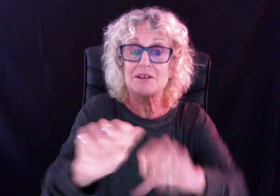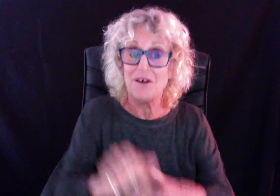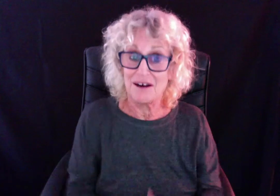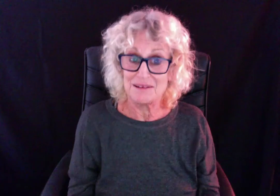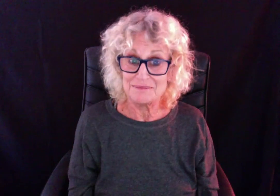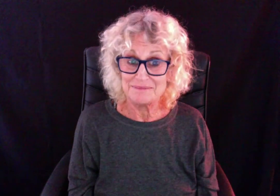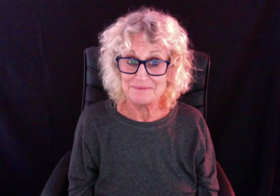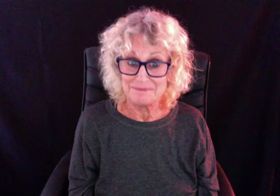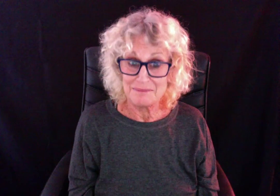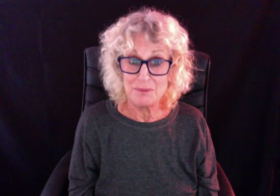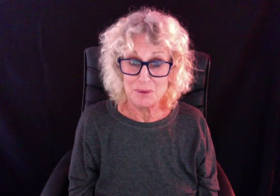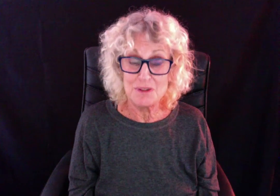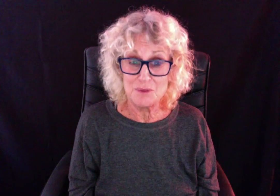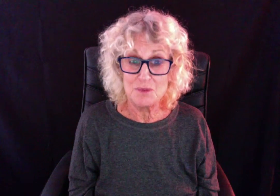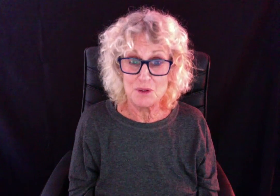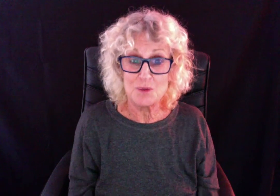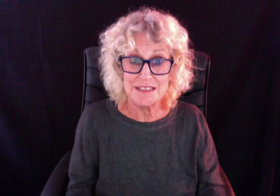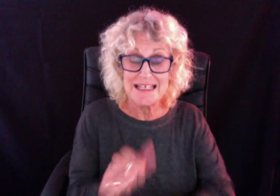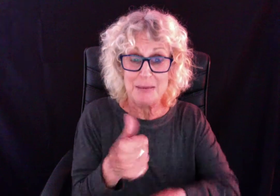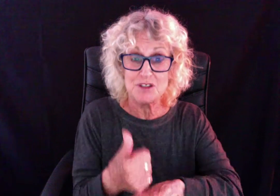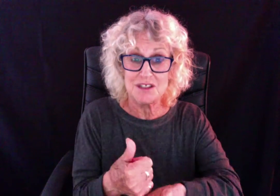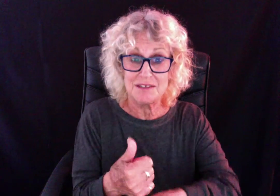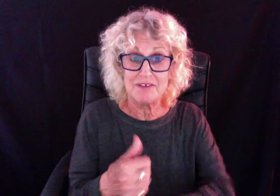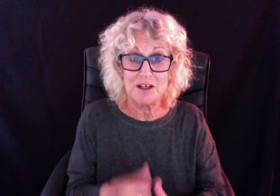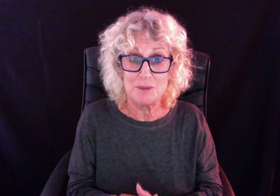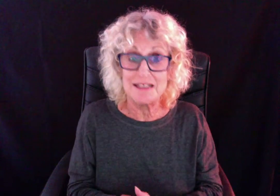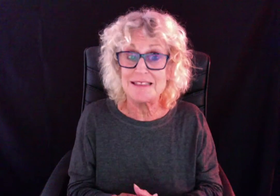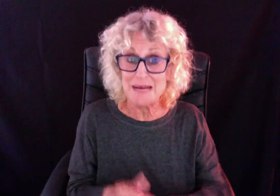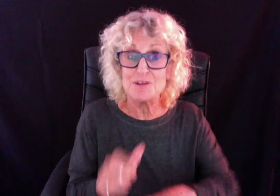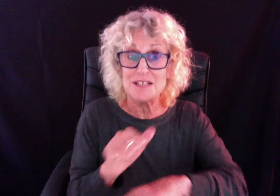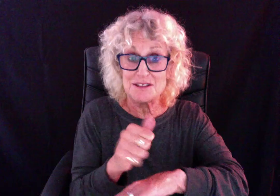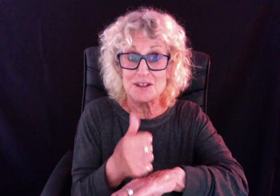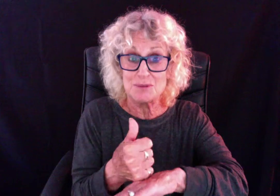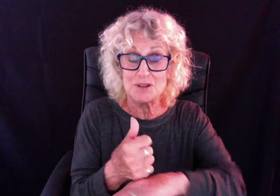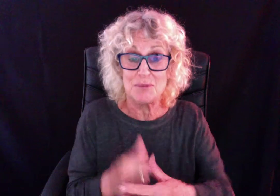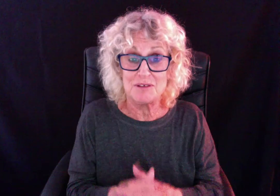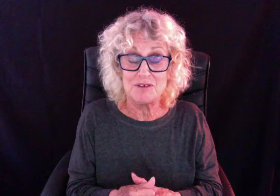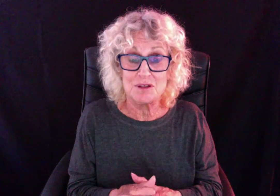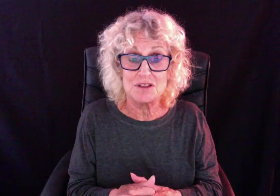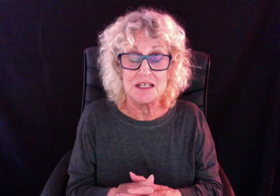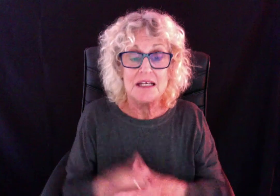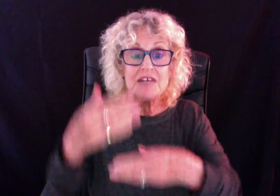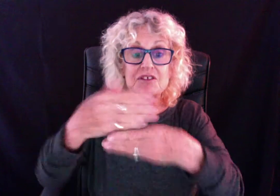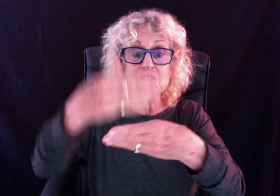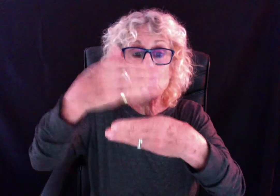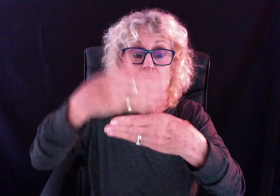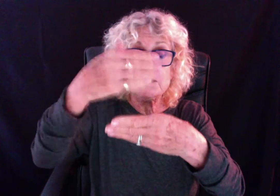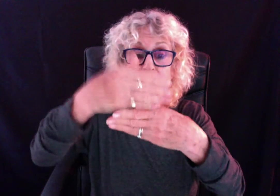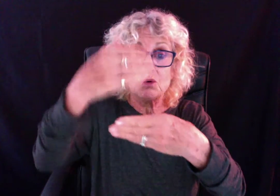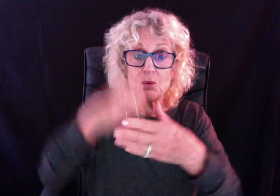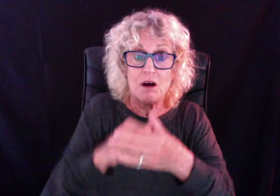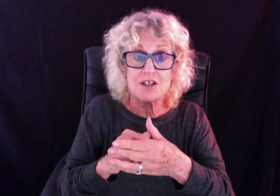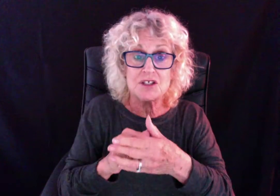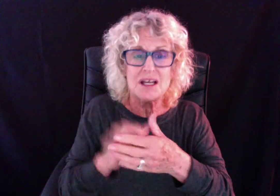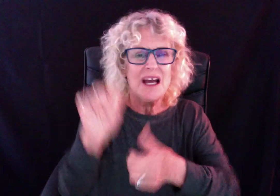car. Remember, we want to establish the environment and establish that subject topic first. If it's a window we're washing, we